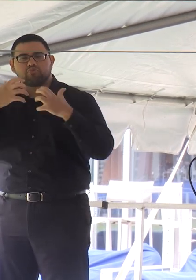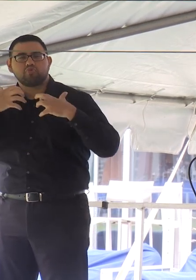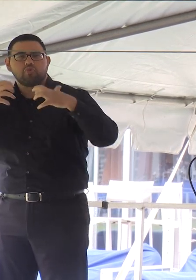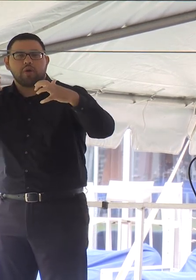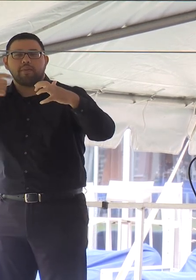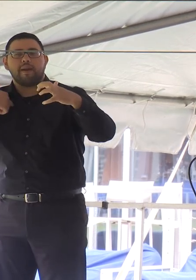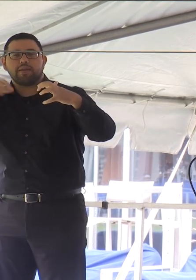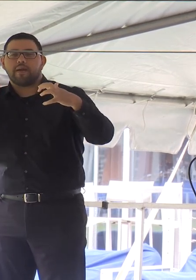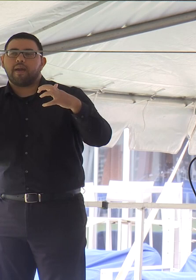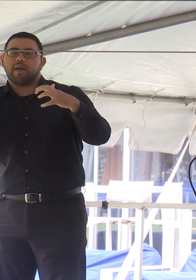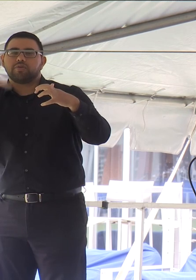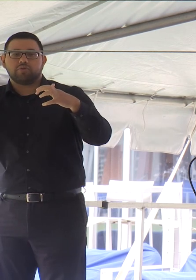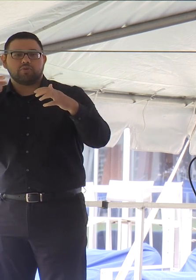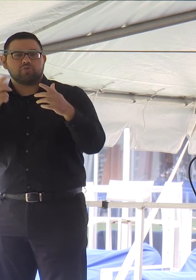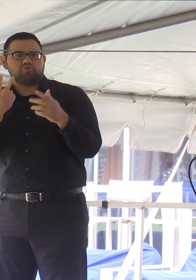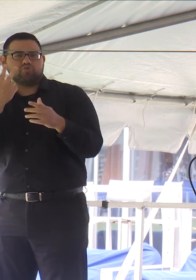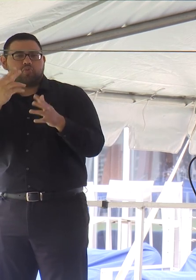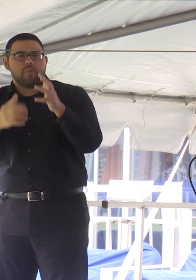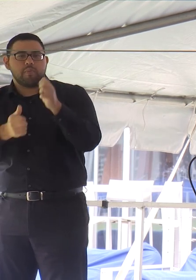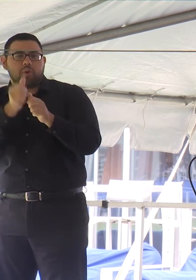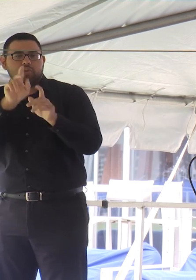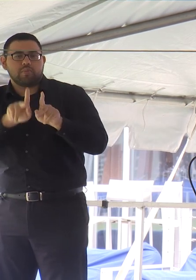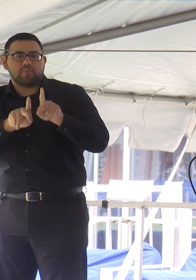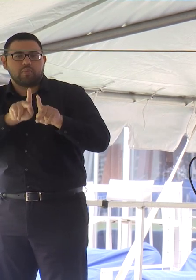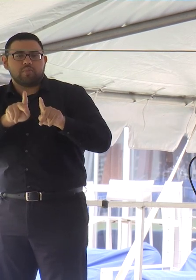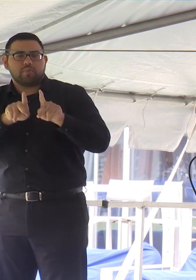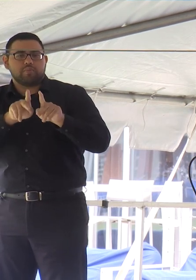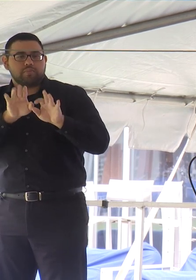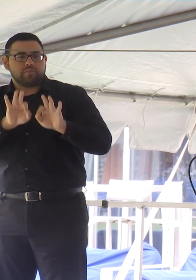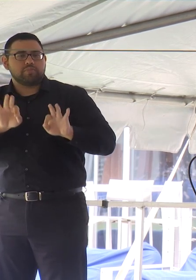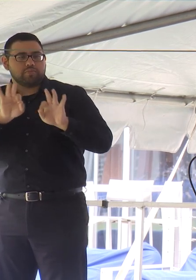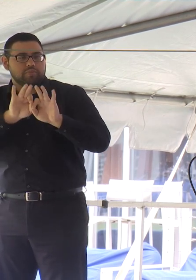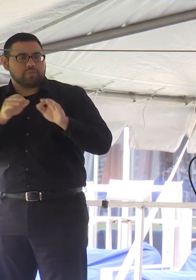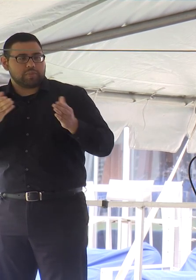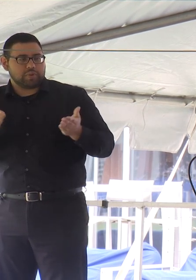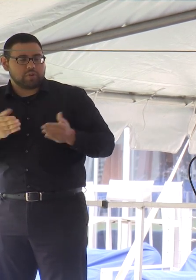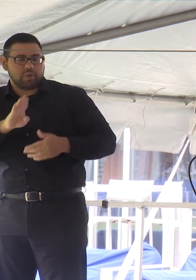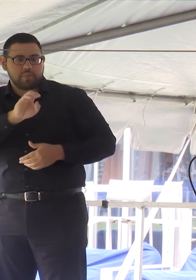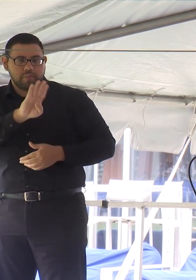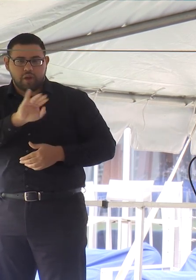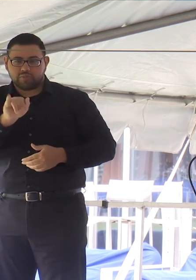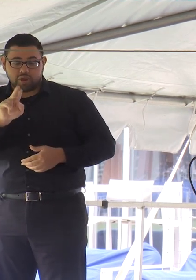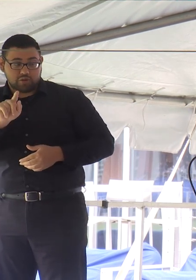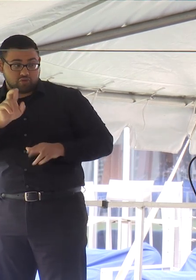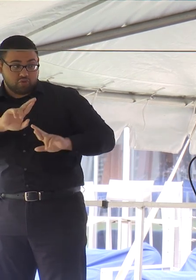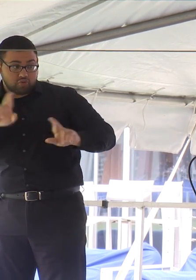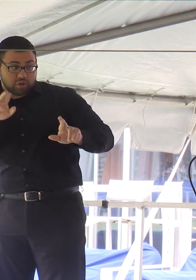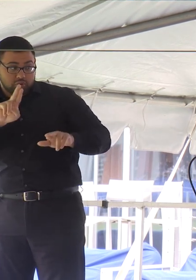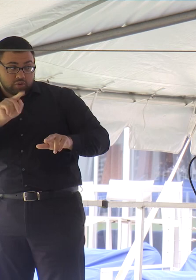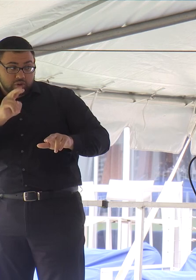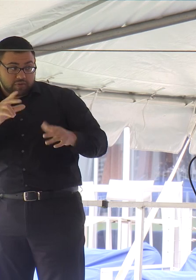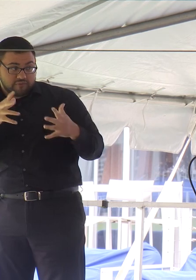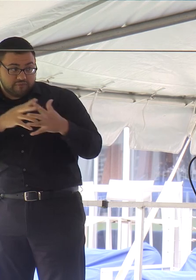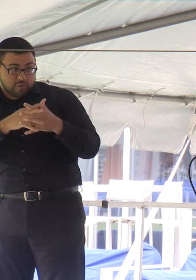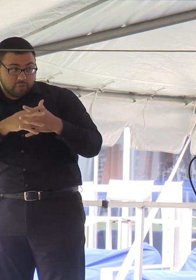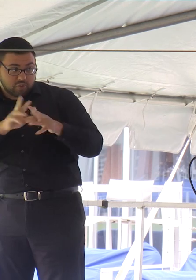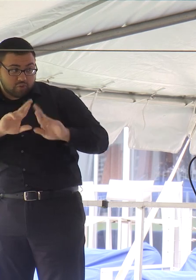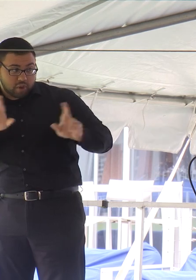but I've got to ask this of the two most important people on this football field right now. Bob and Janet, are you ready for some UTRGV